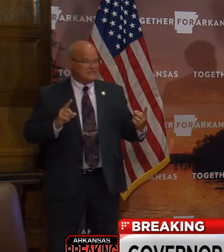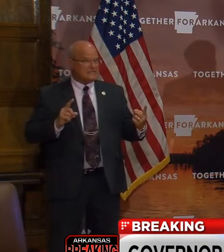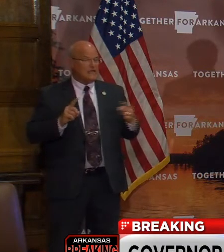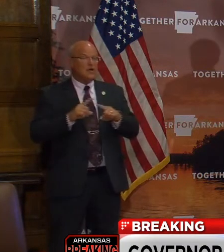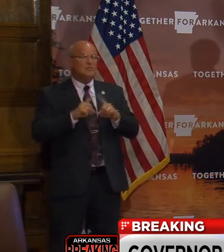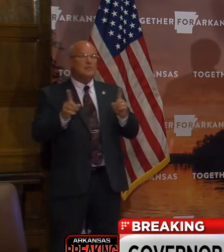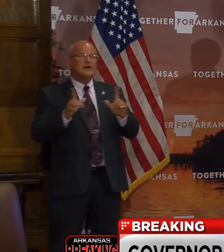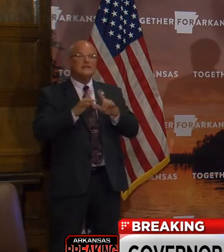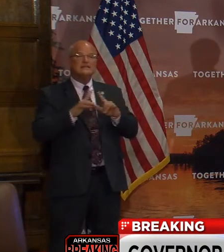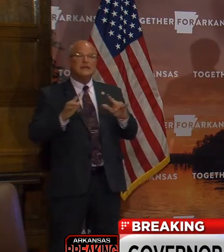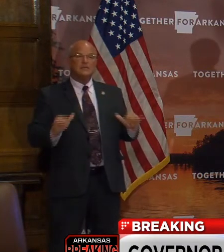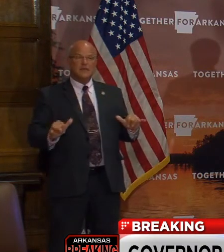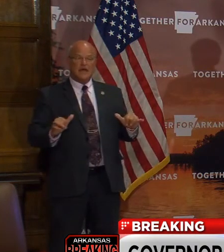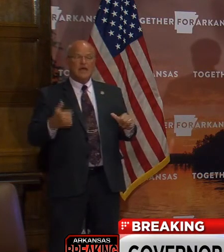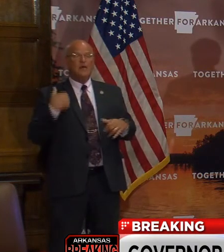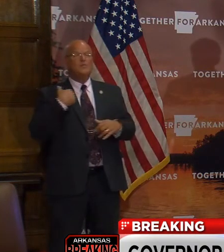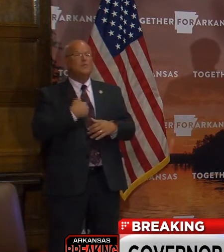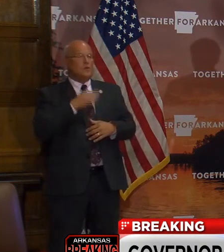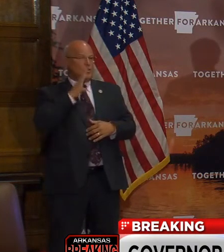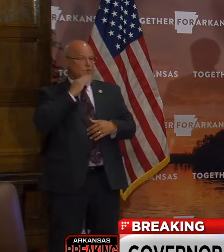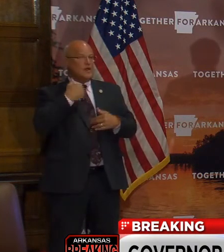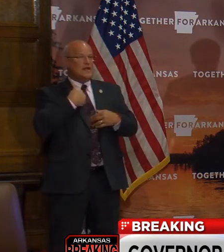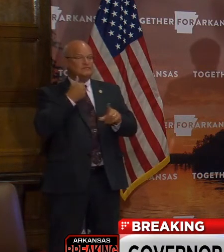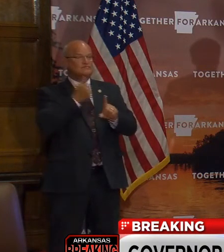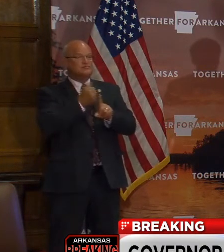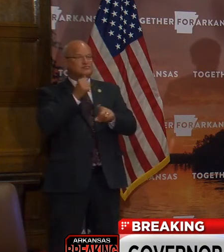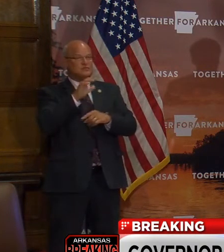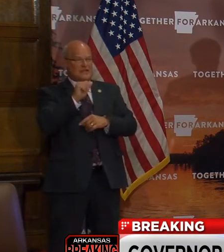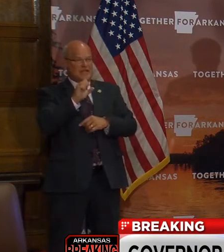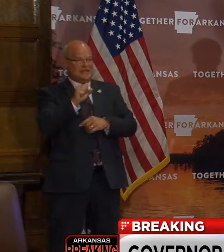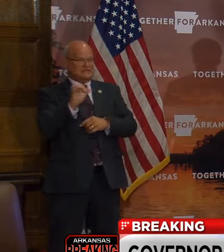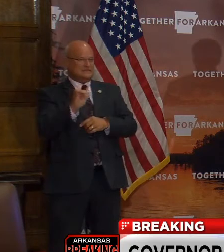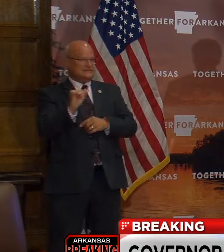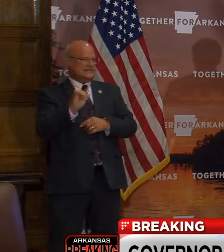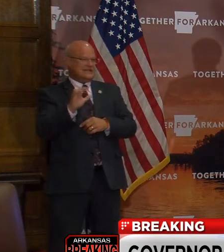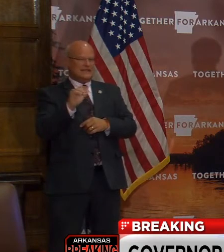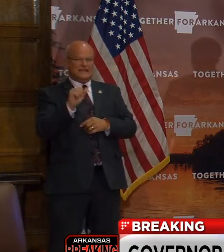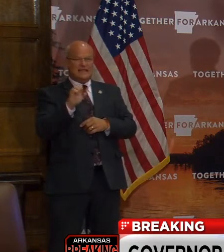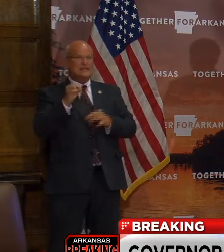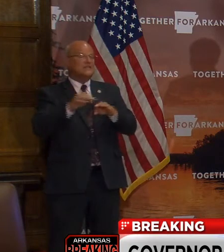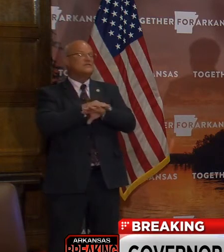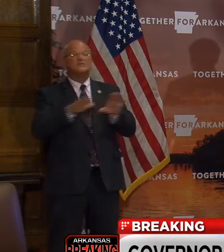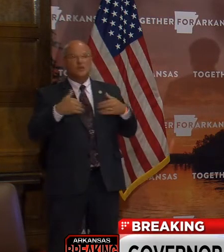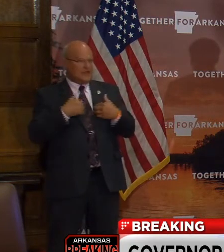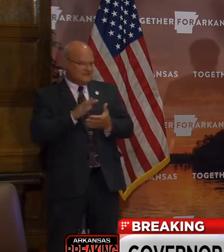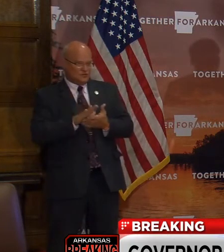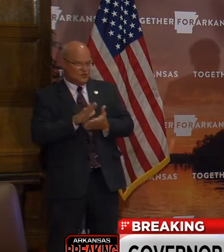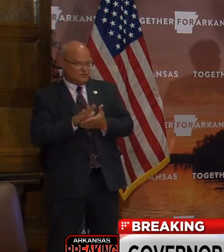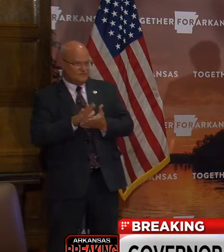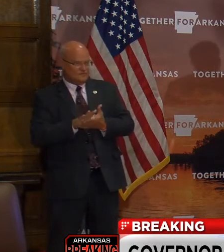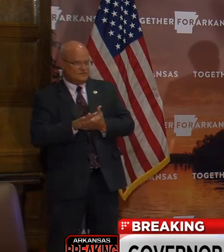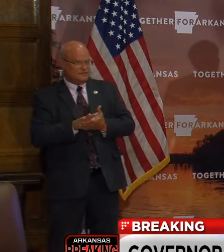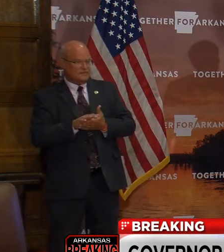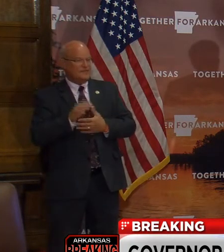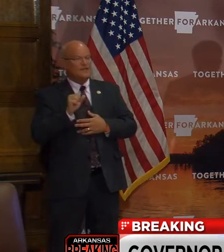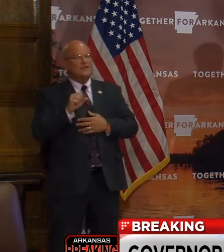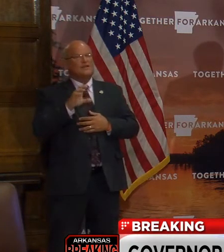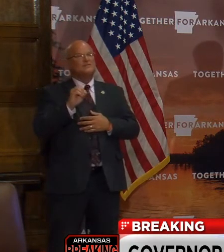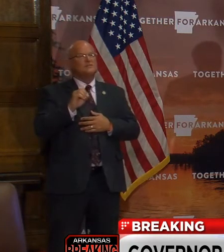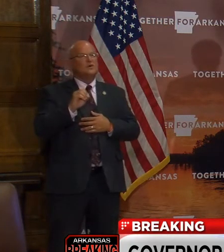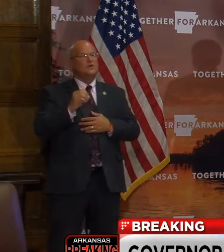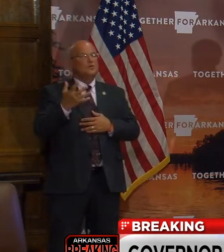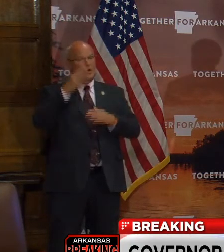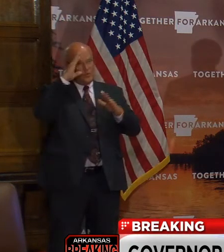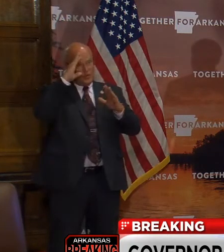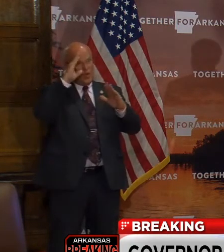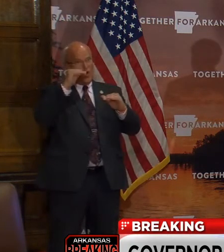at the same time we are going to have some cases, just as we have cases if we don't have school. So what we